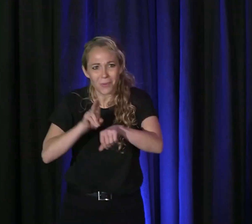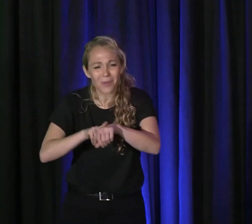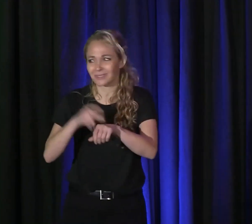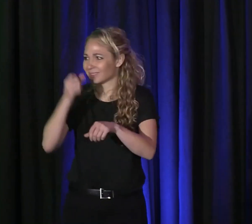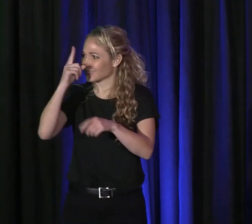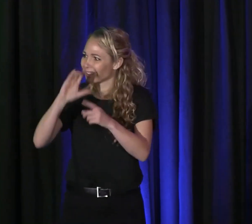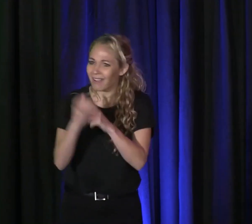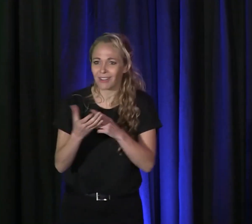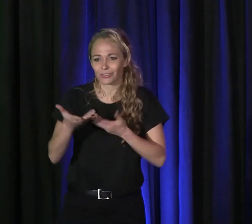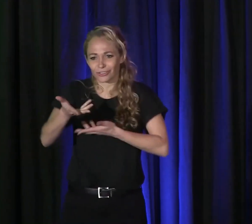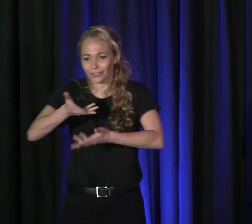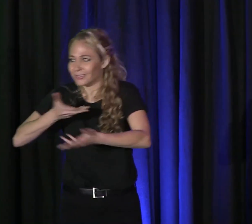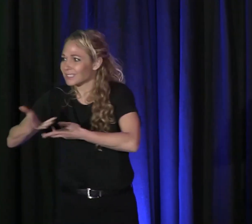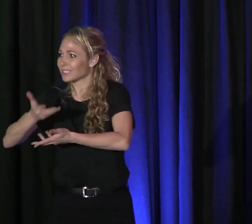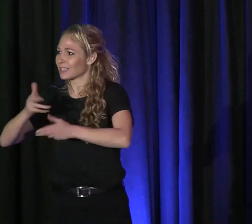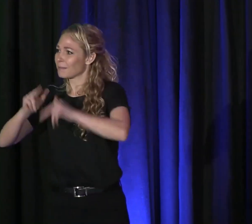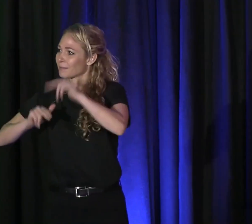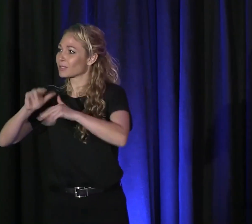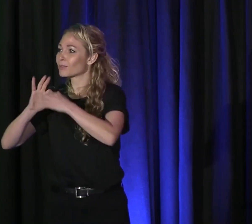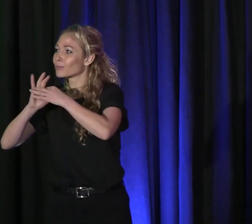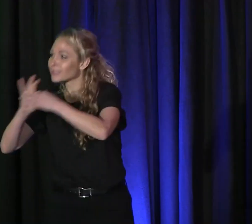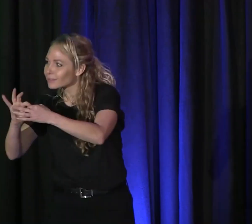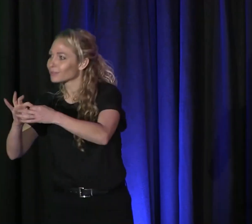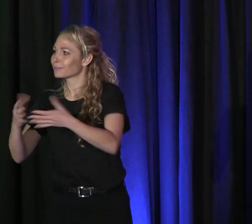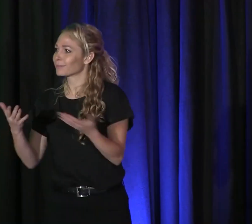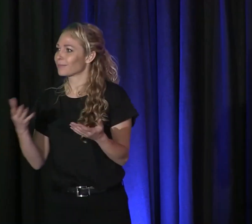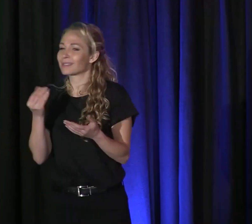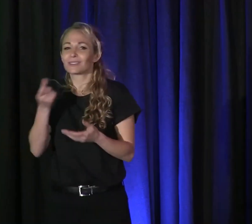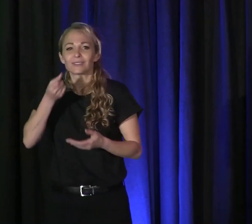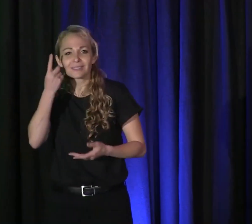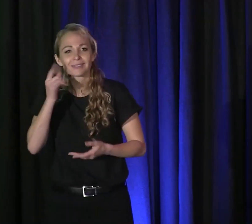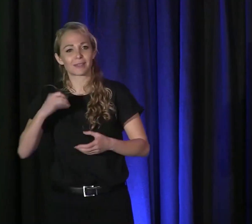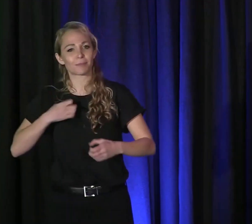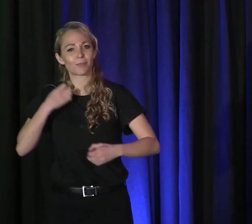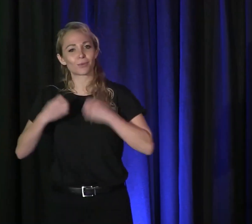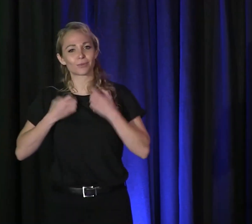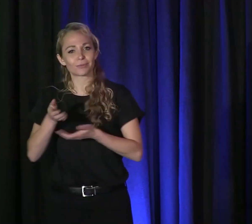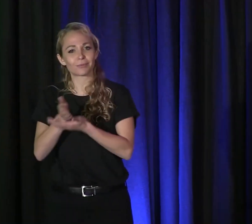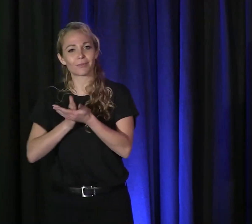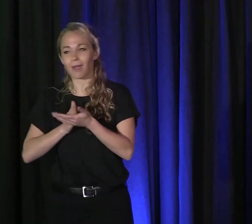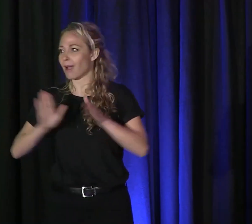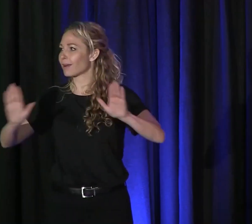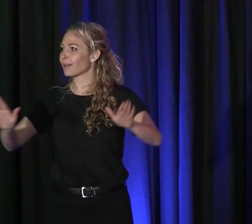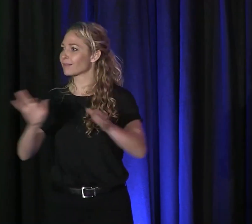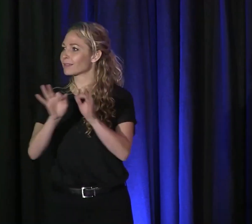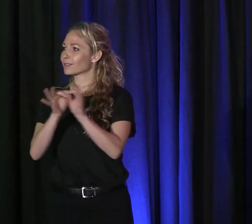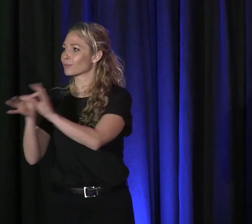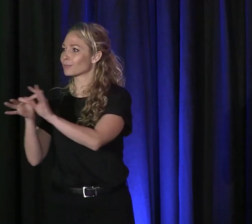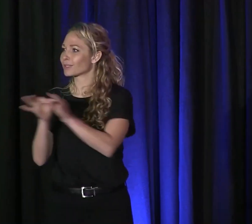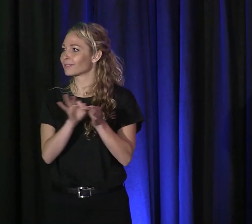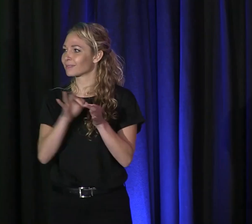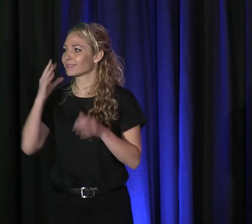So of course we have to work on our signing skills and our cultural skills, but also our relational skills and emotional